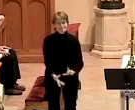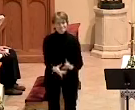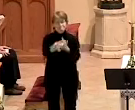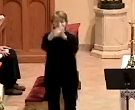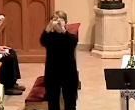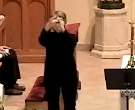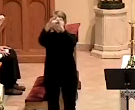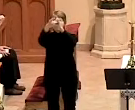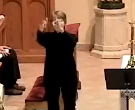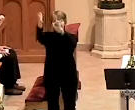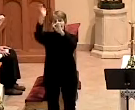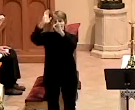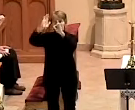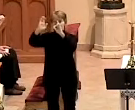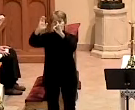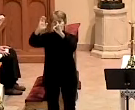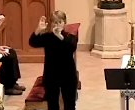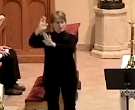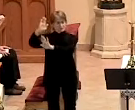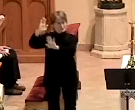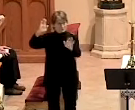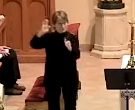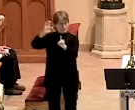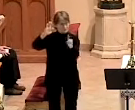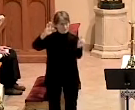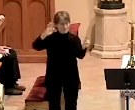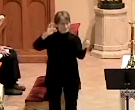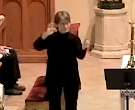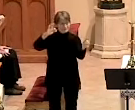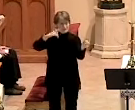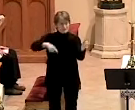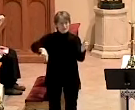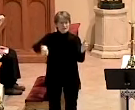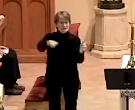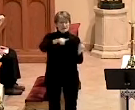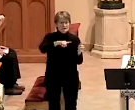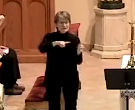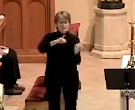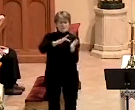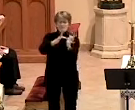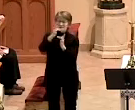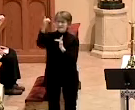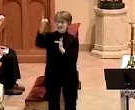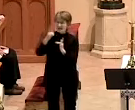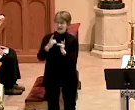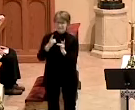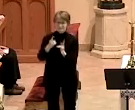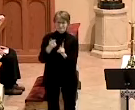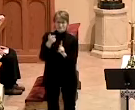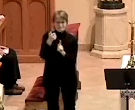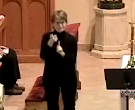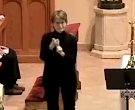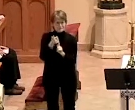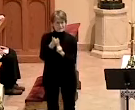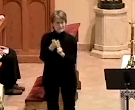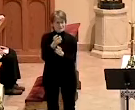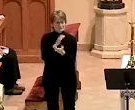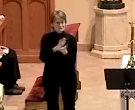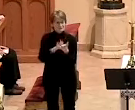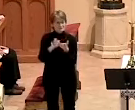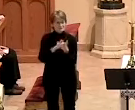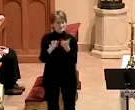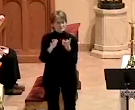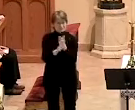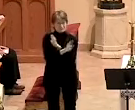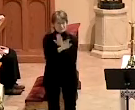God. For our sake, he made him to be sin who did not know sin, so that we might become the righteousness of God